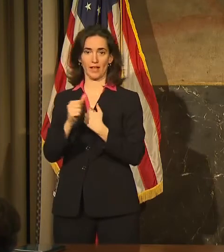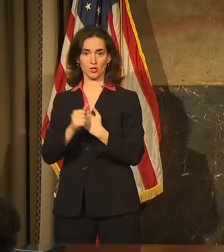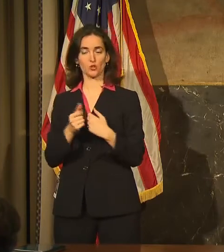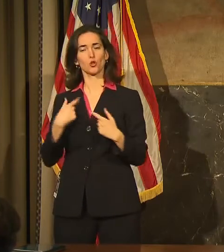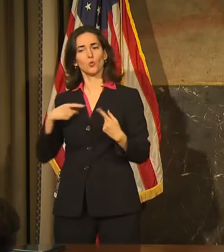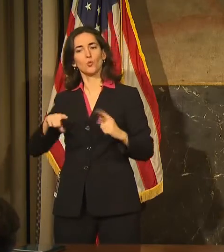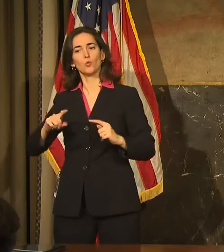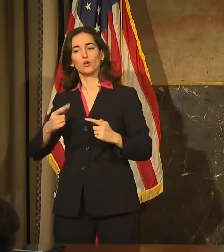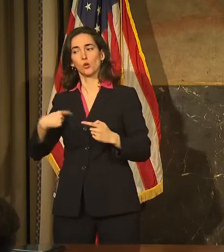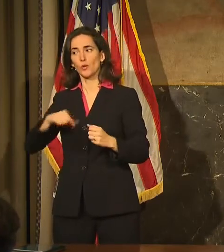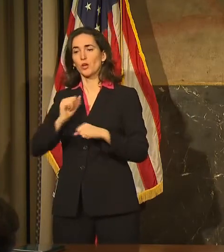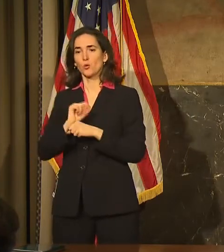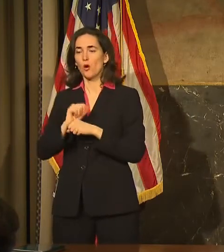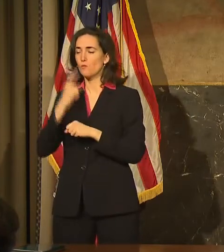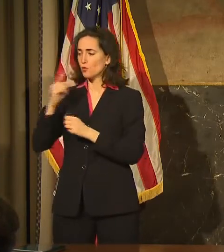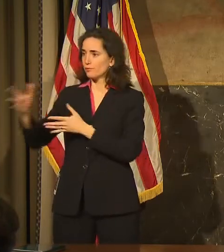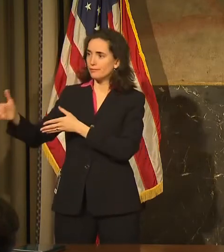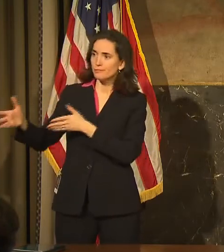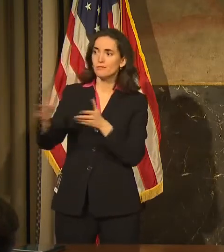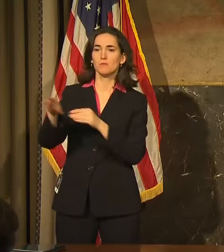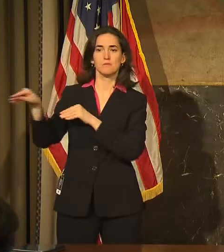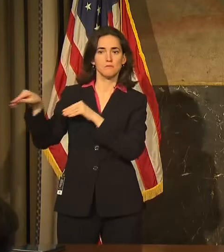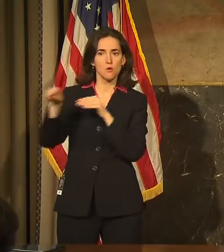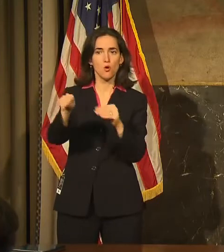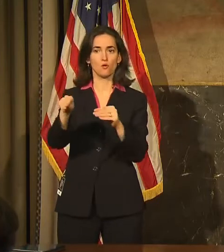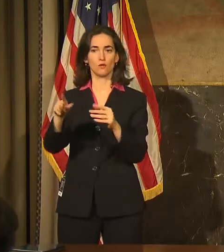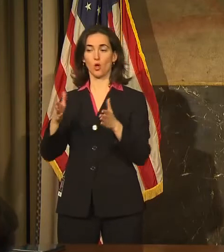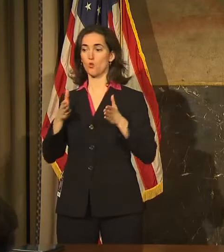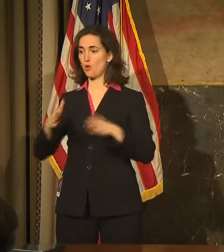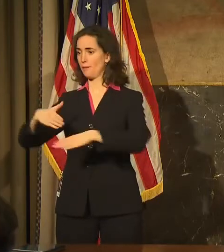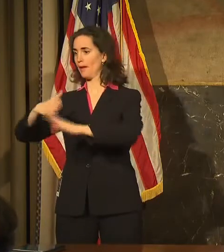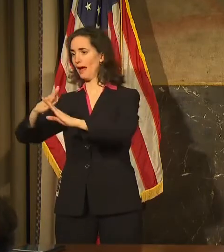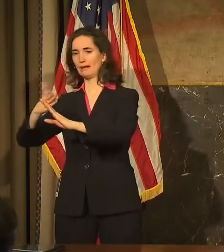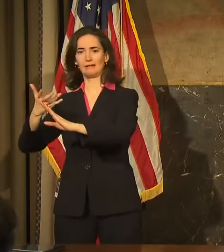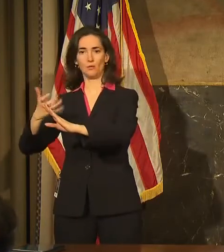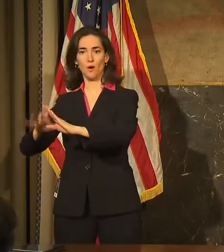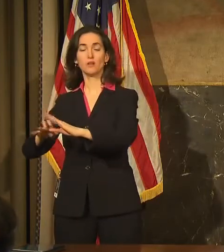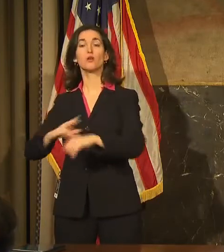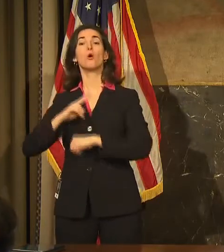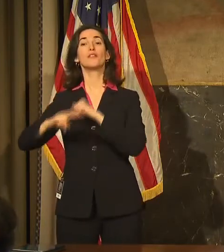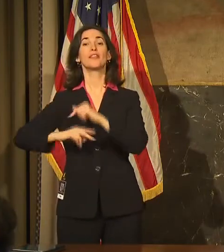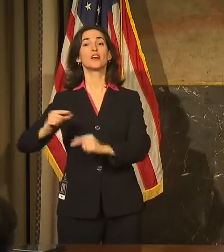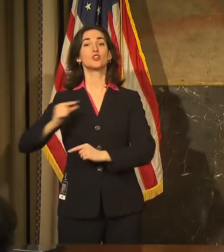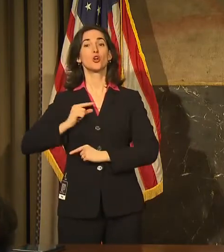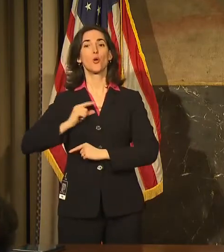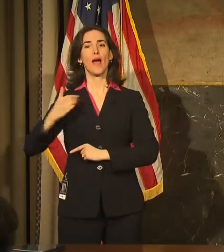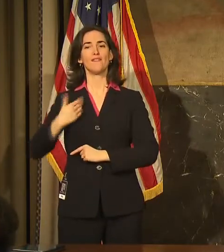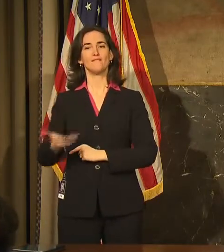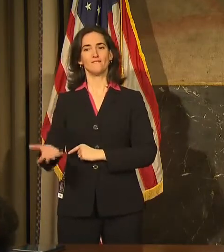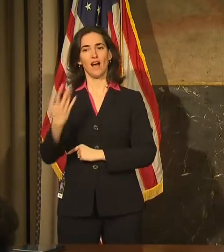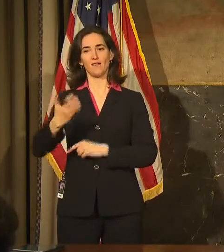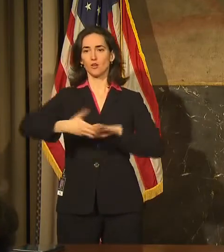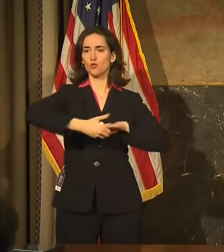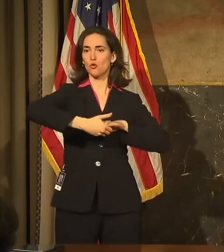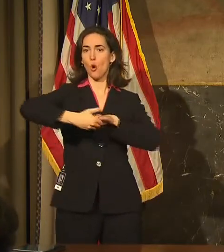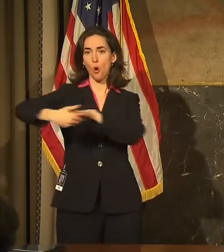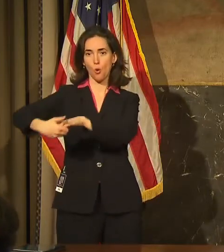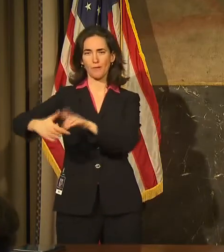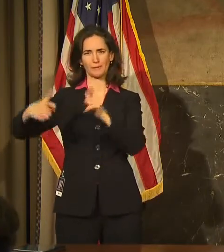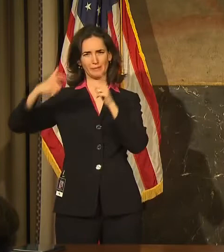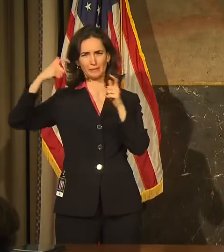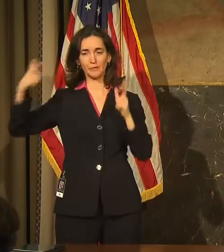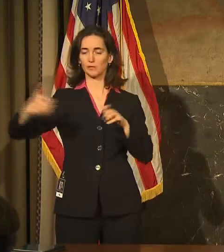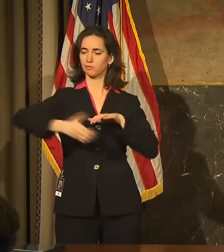those and get rid of those obstructions. And in fact, the National Guard has 5 wreckers that it is bringing